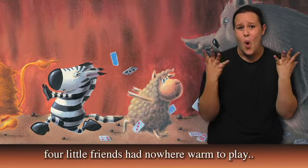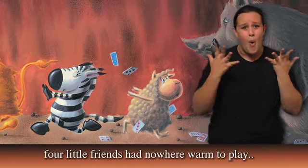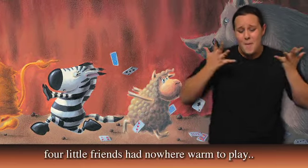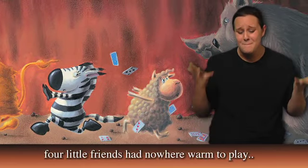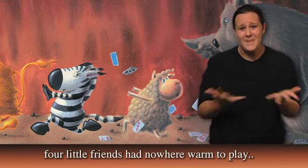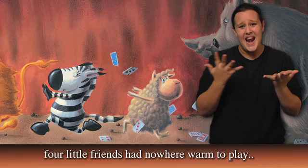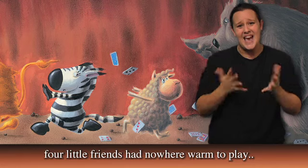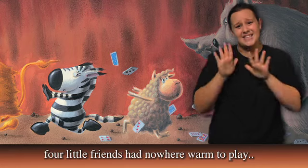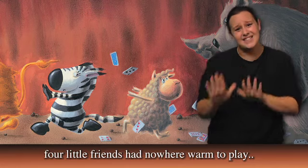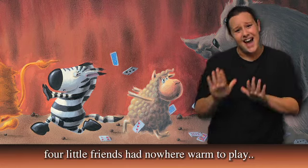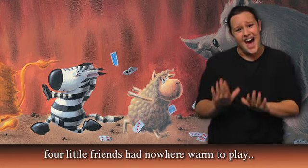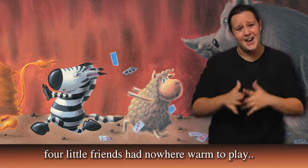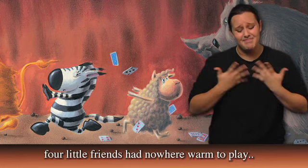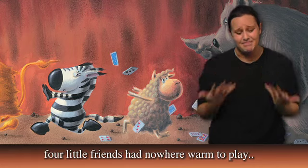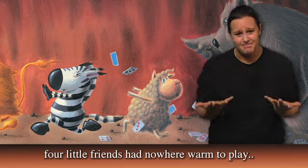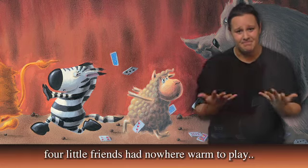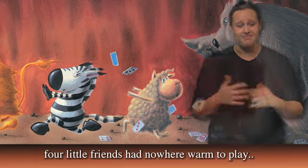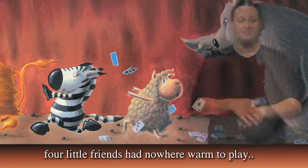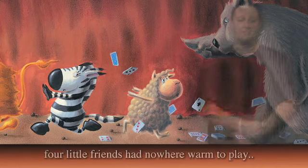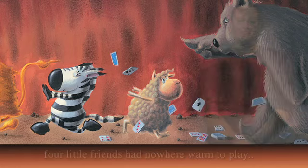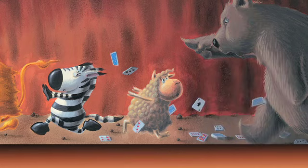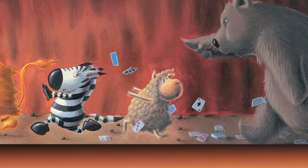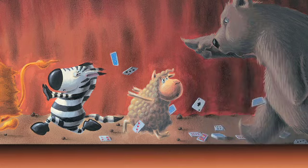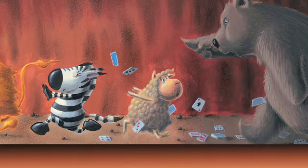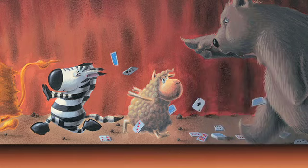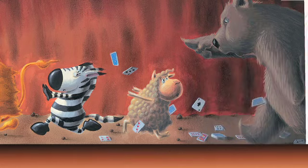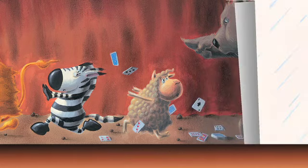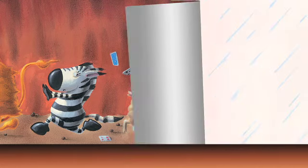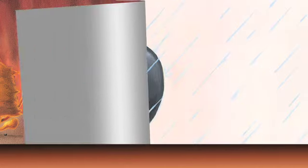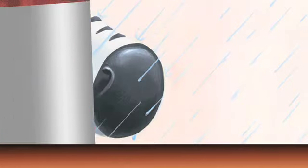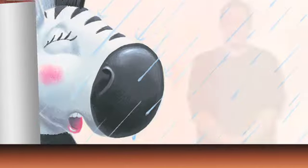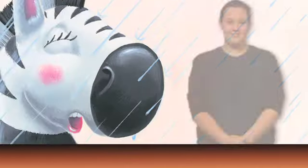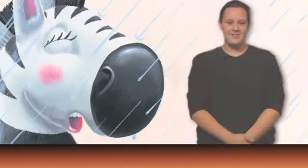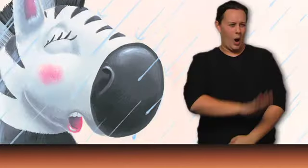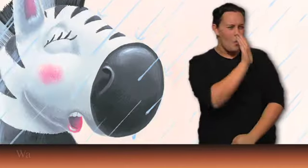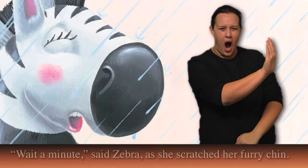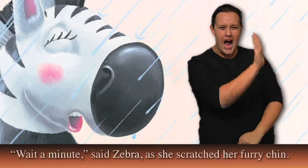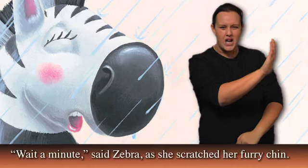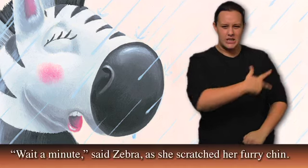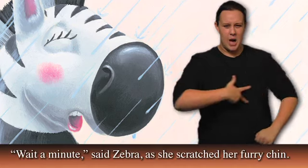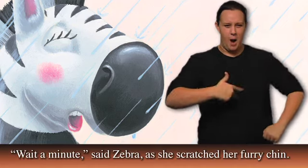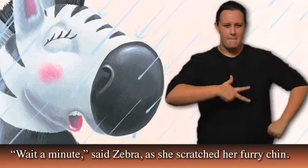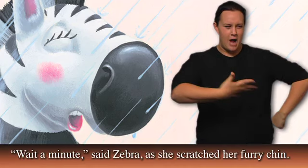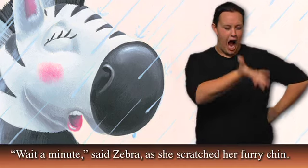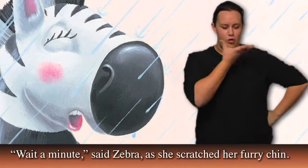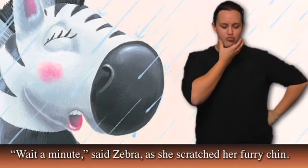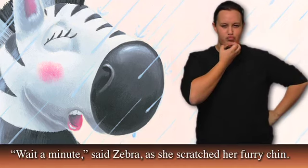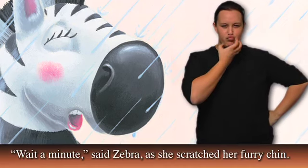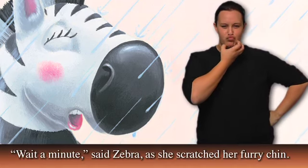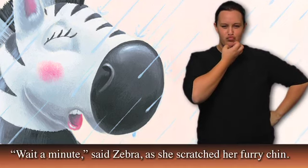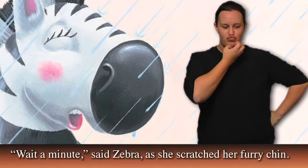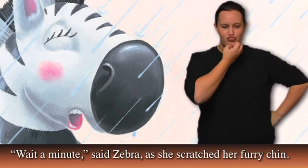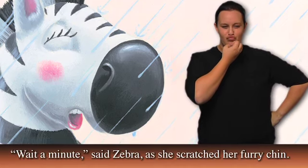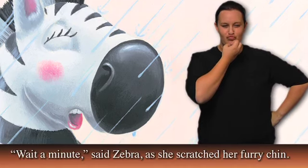friends had nowhere warm to play wait a minute said zebra